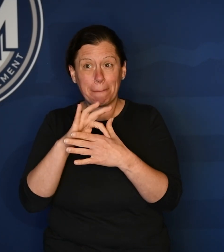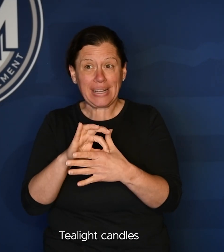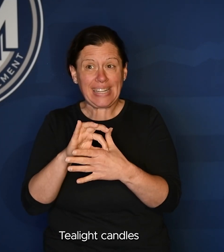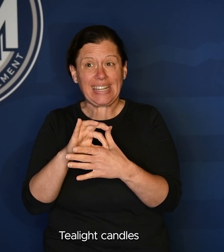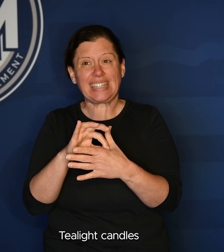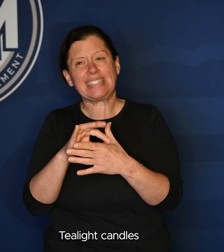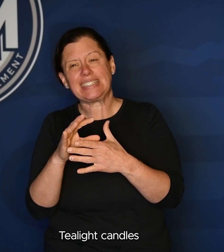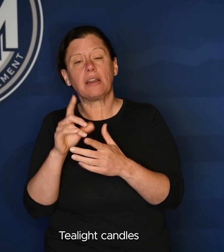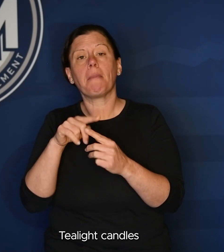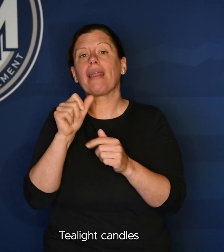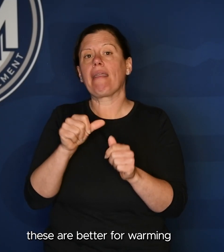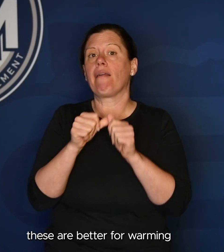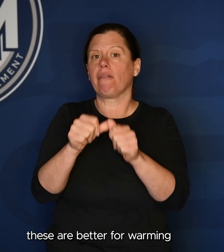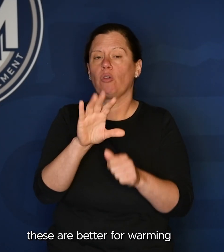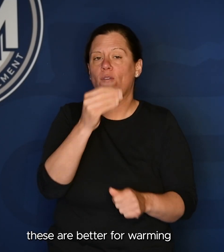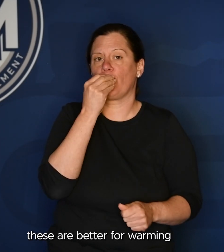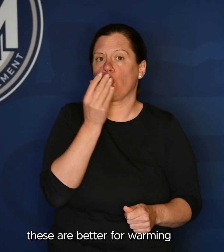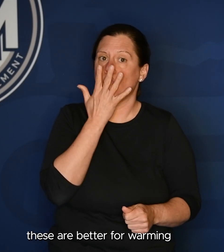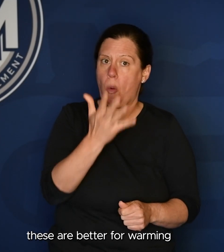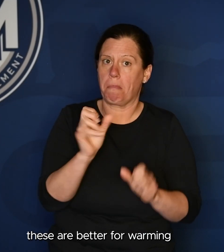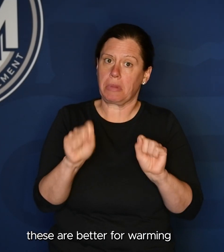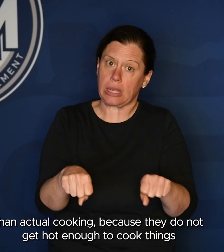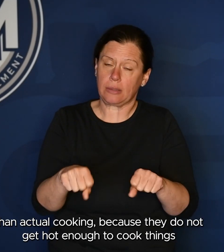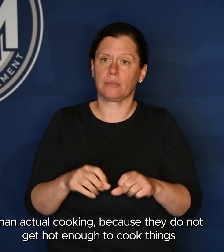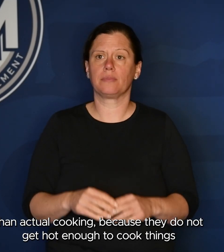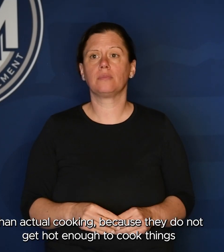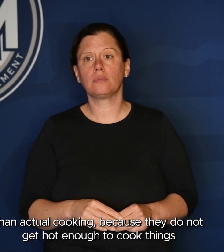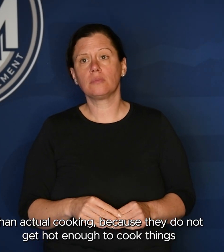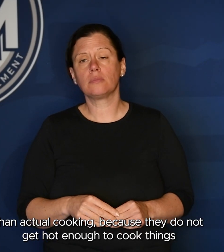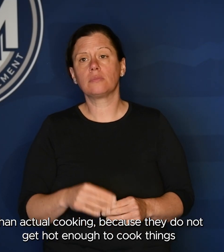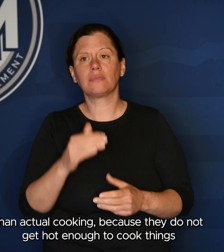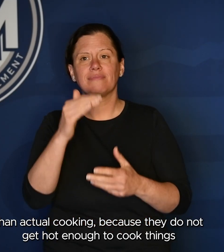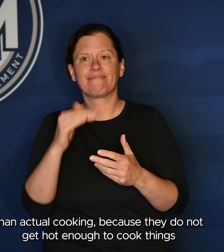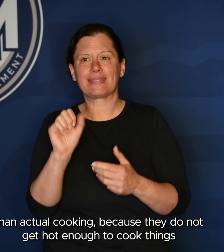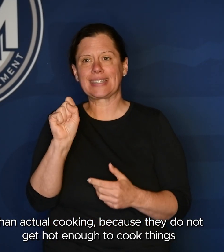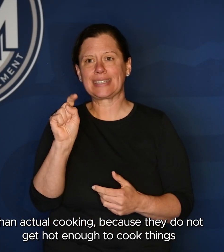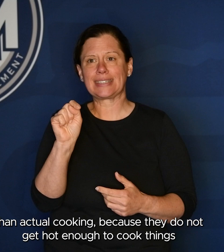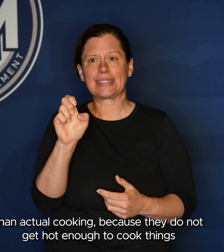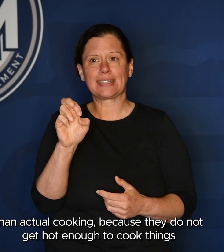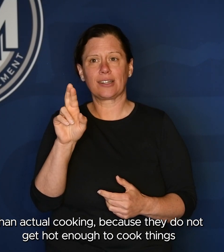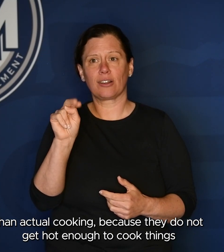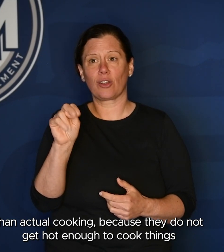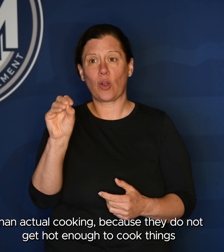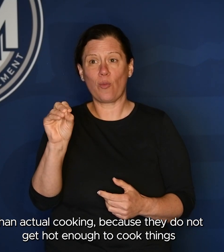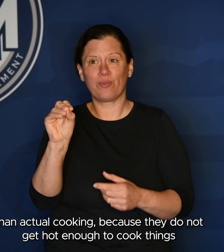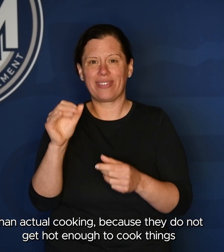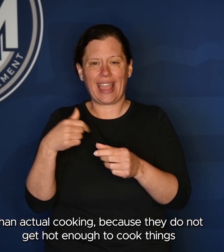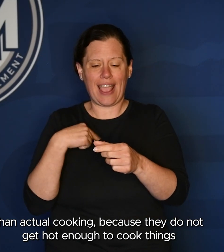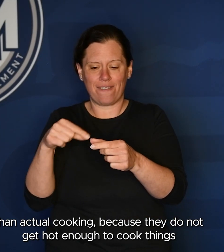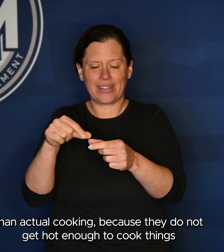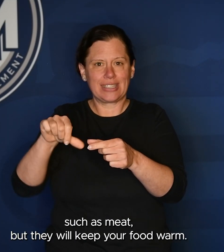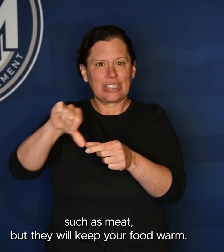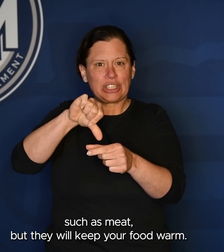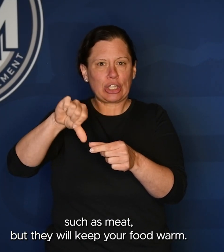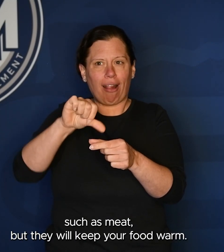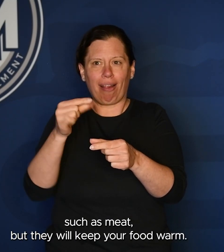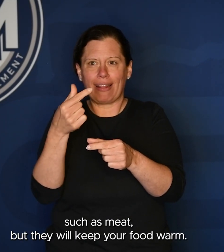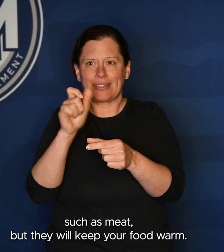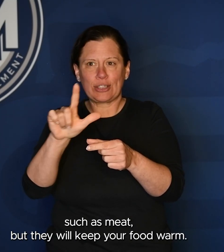Tea light candles. These are better for warming than actual cooking because they do not get hot enough to cook things such as meat,